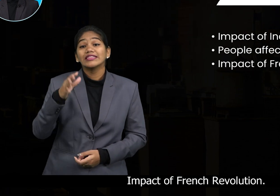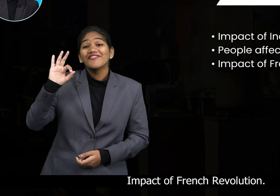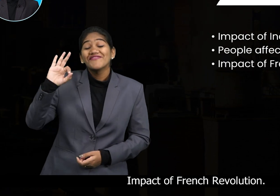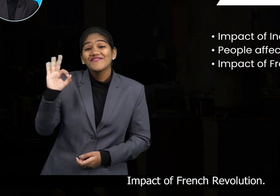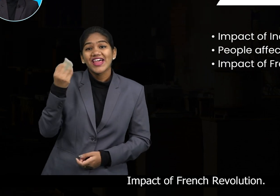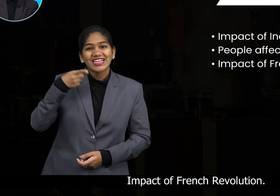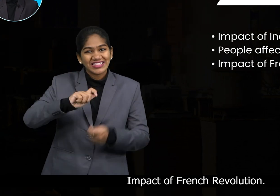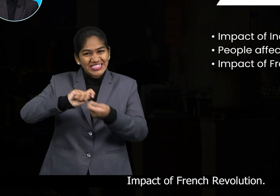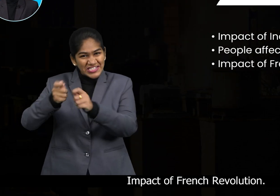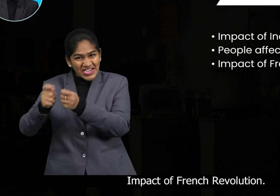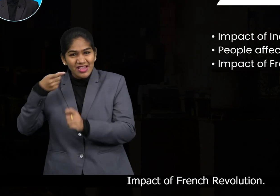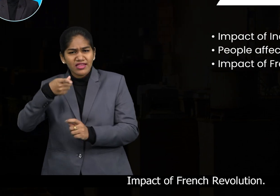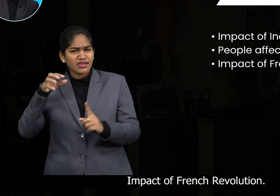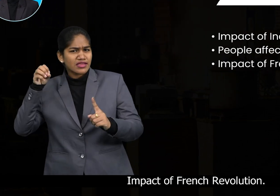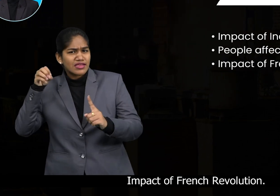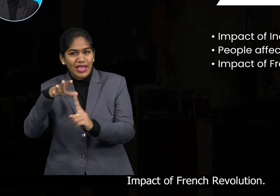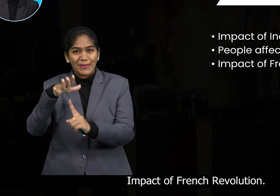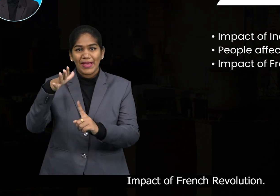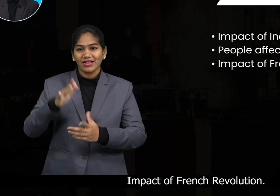impact of French Revolution,